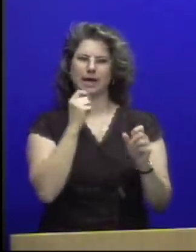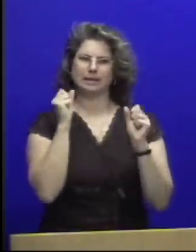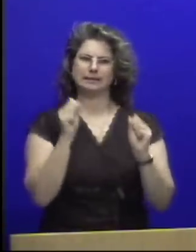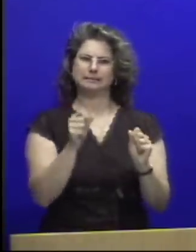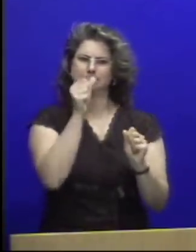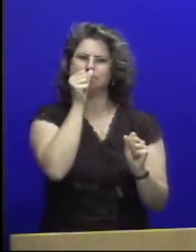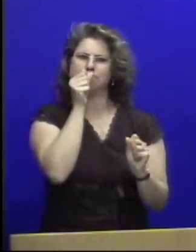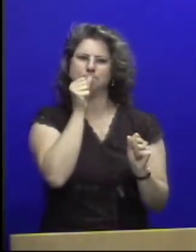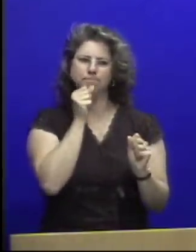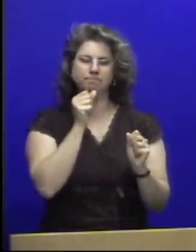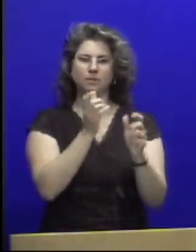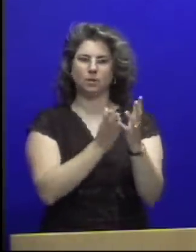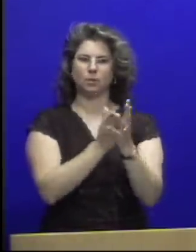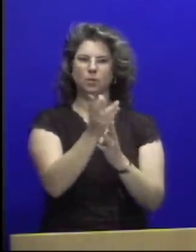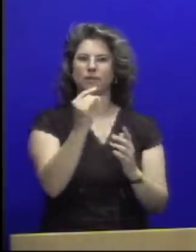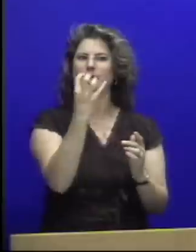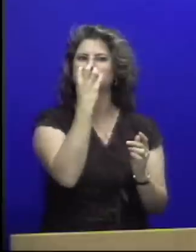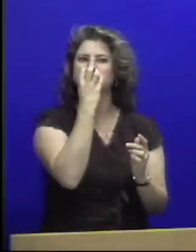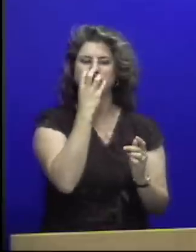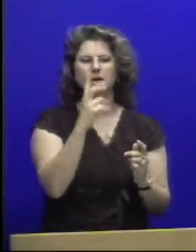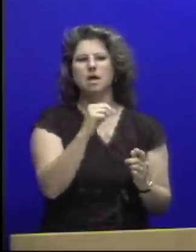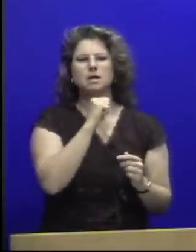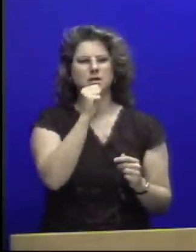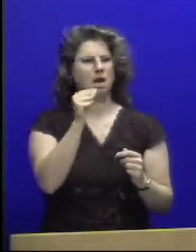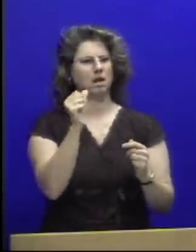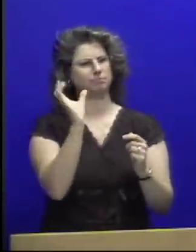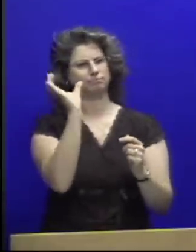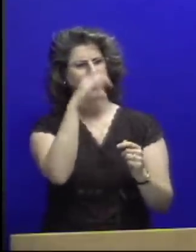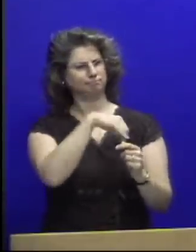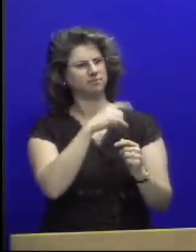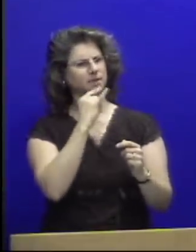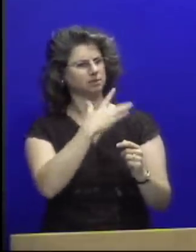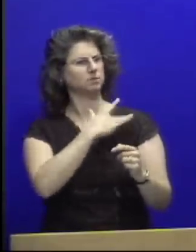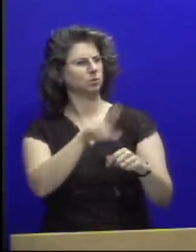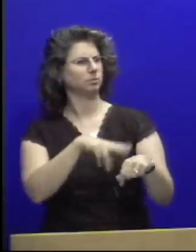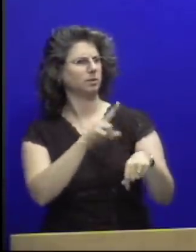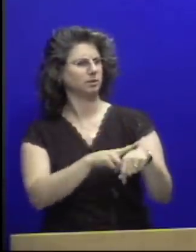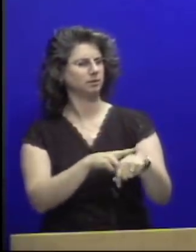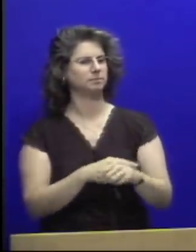an anesthetic. And that's not unusual.